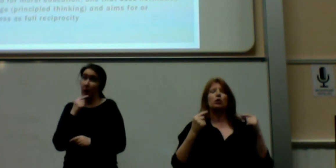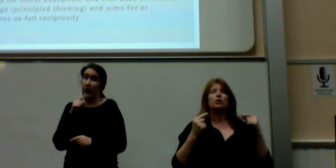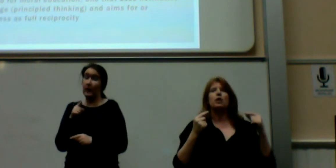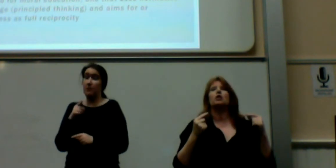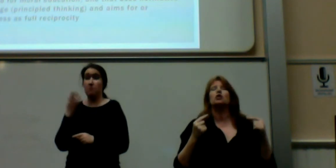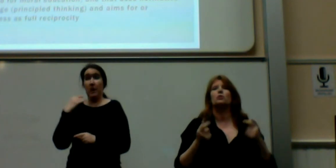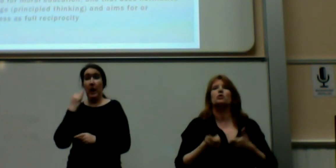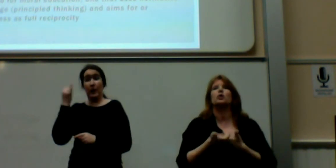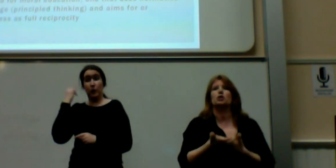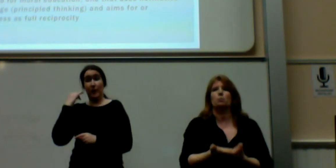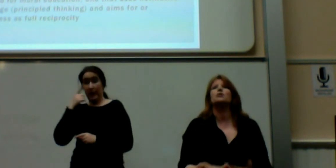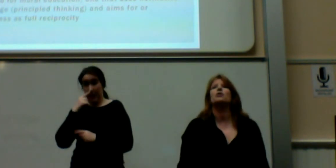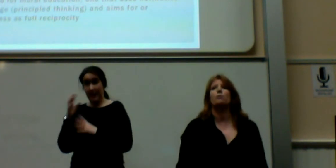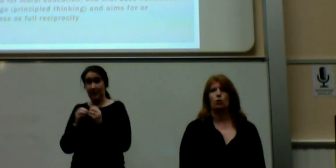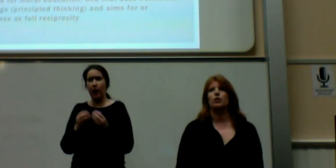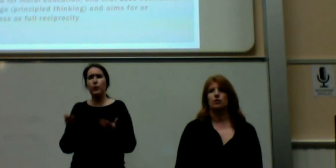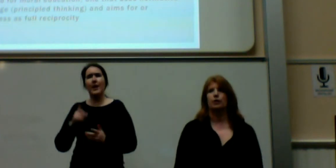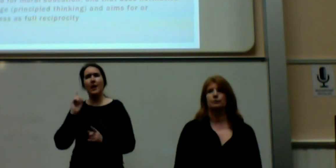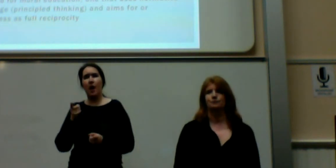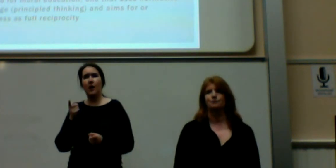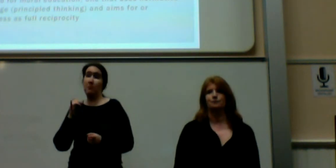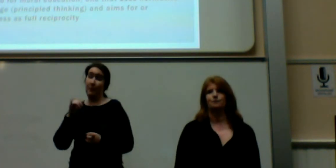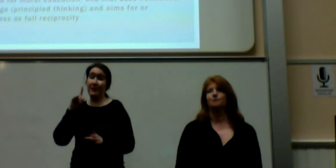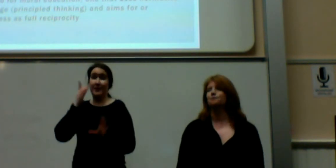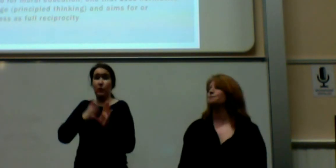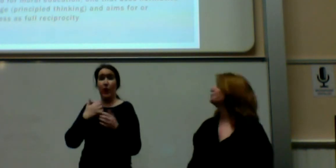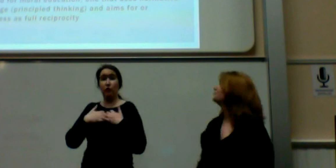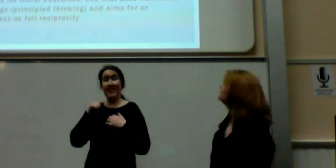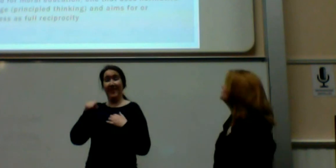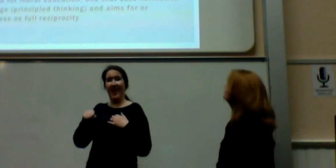about the words they chose to express their moral reasoning.